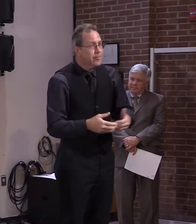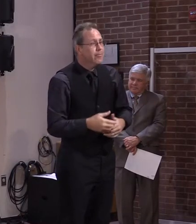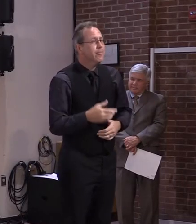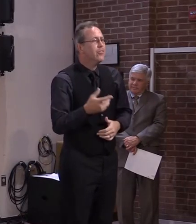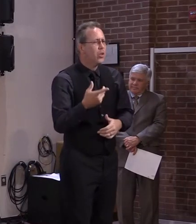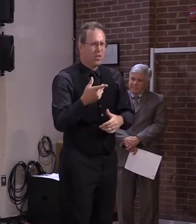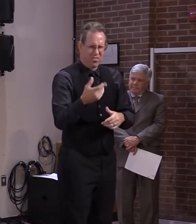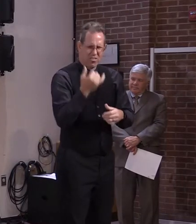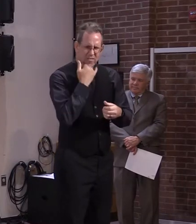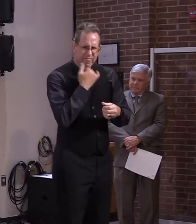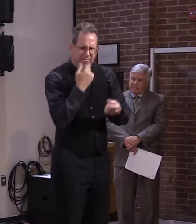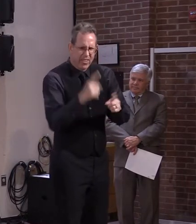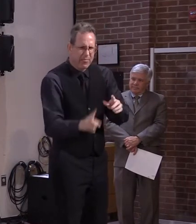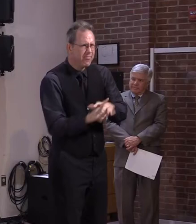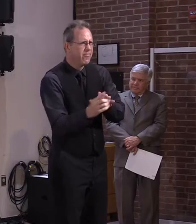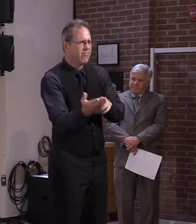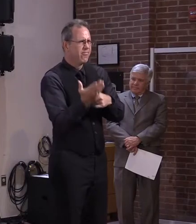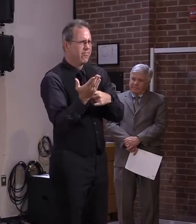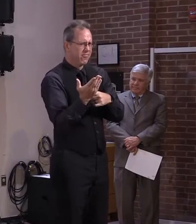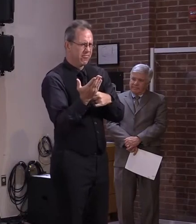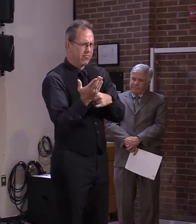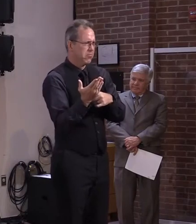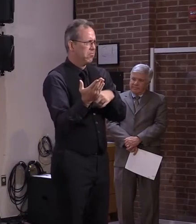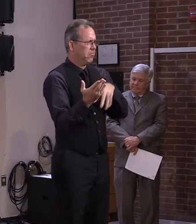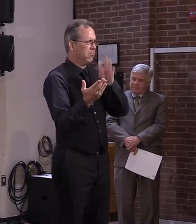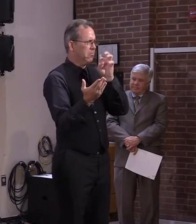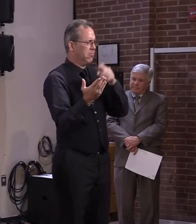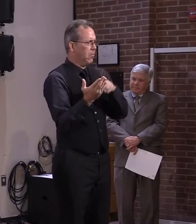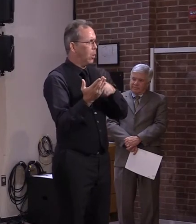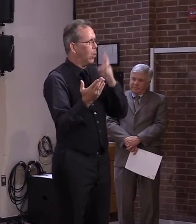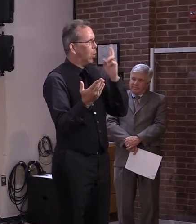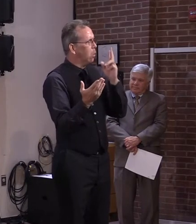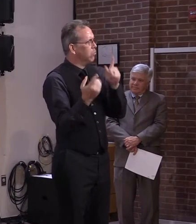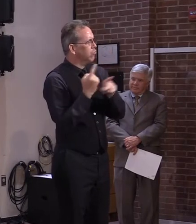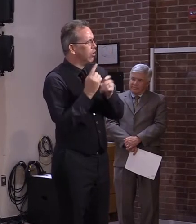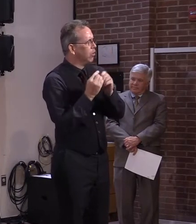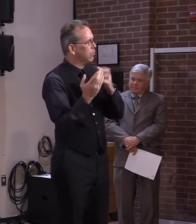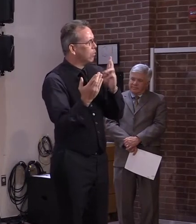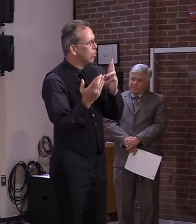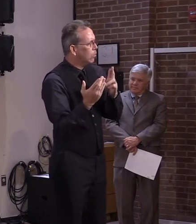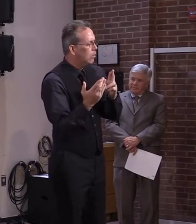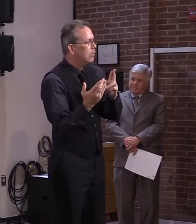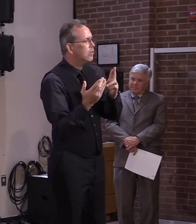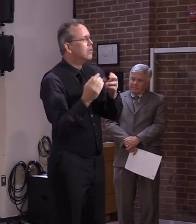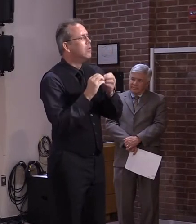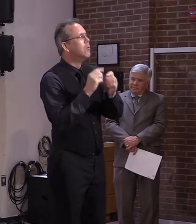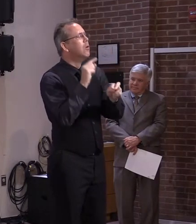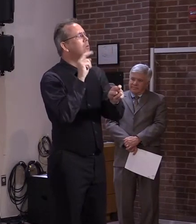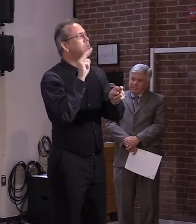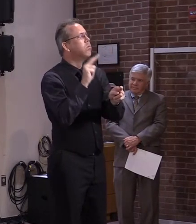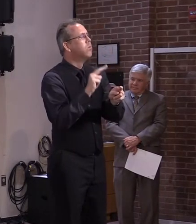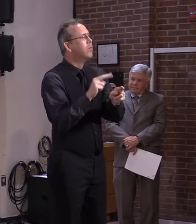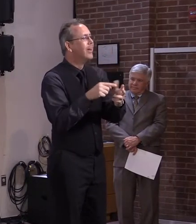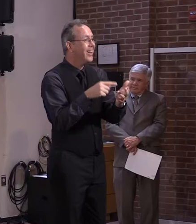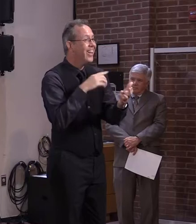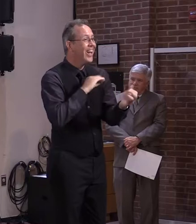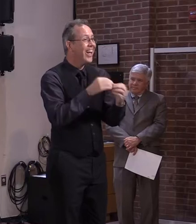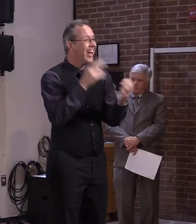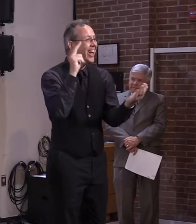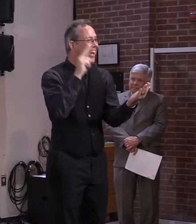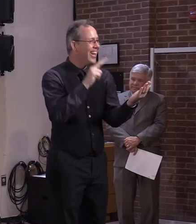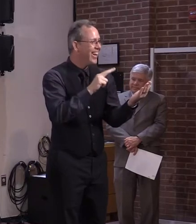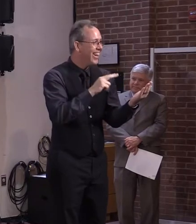and predicting that we were going to have a downturn in cases. So when we started to see a downturn in cases,